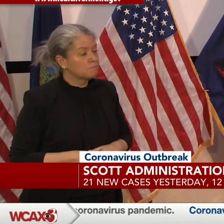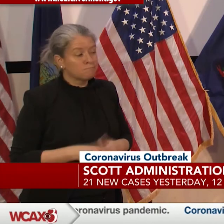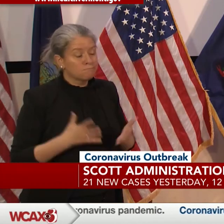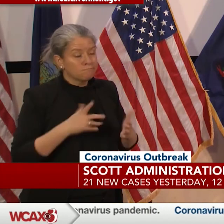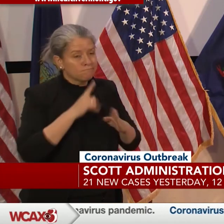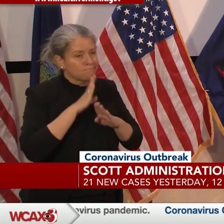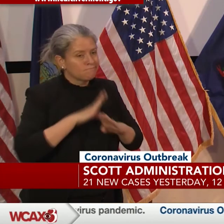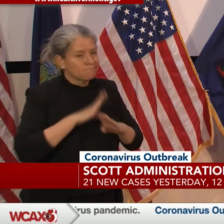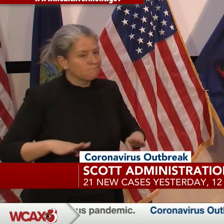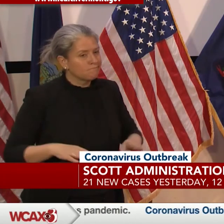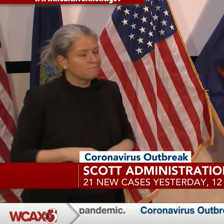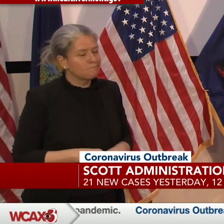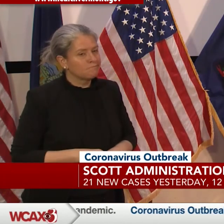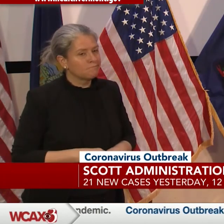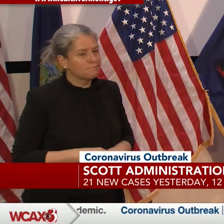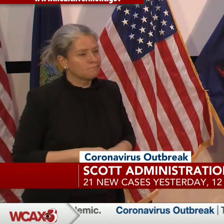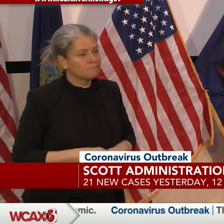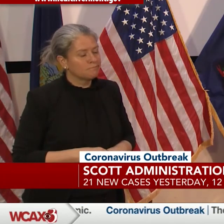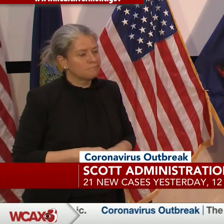Patricia at Bennington Banner.